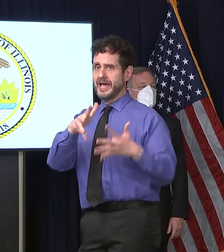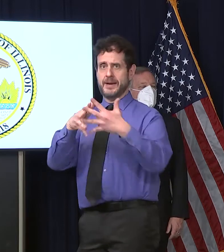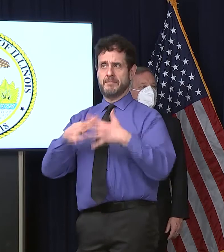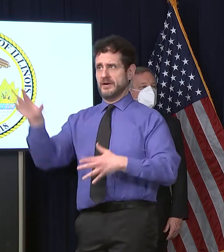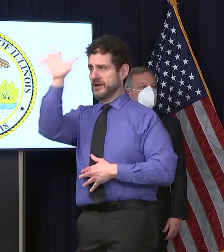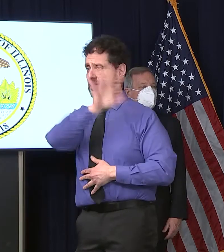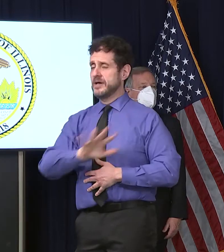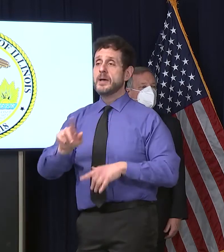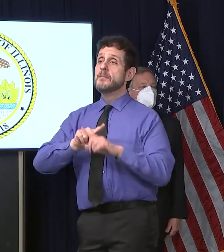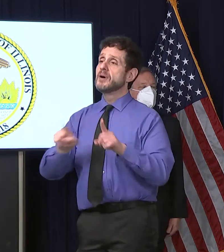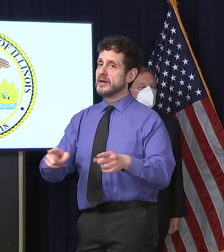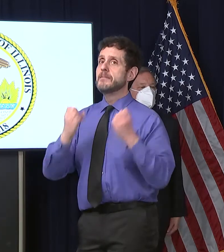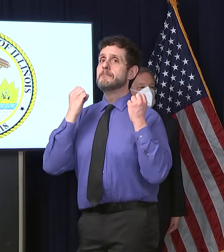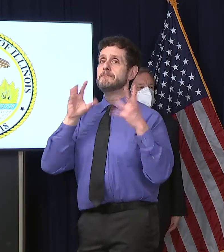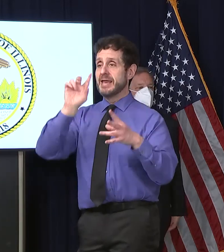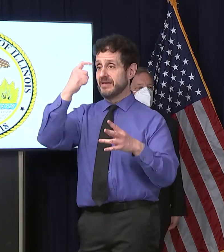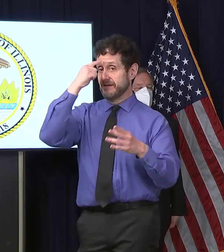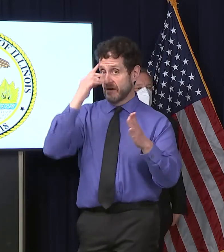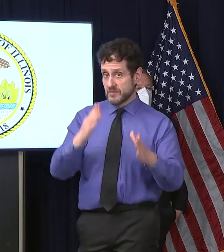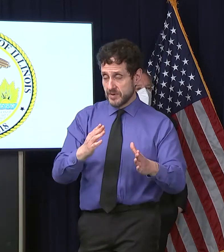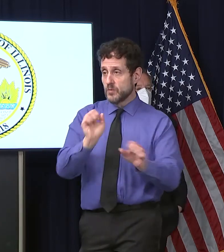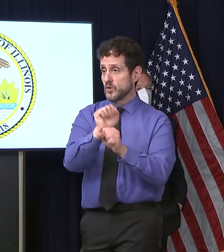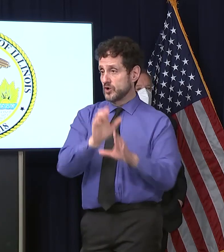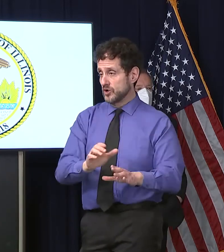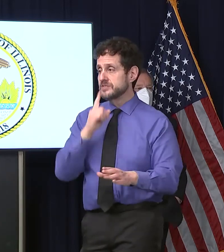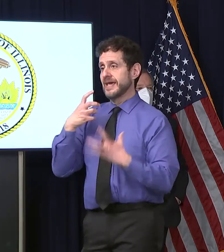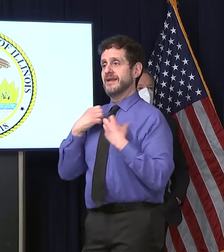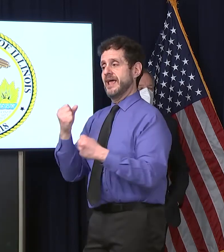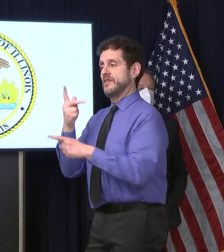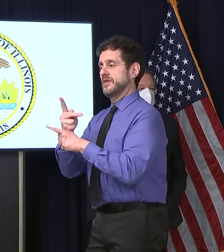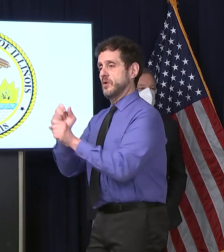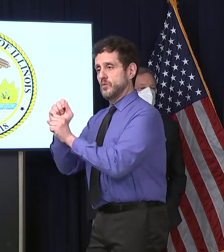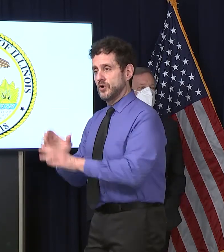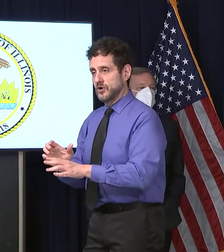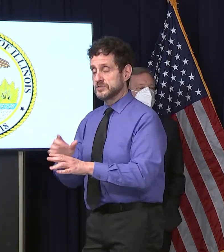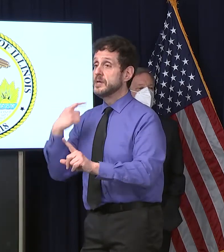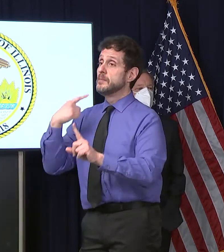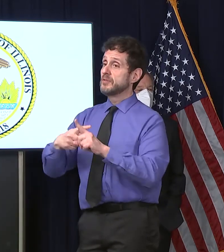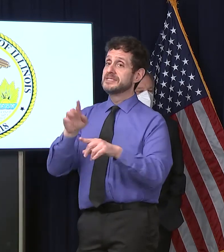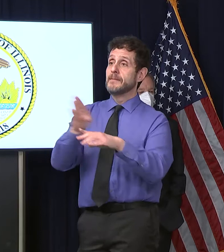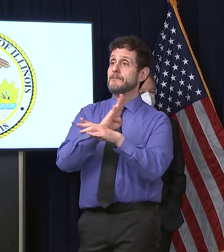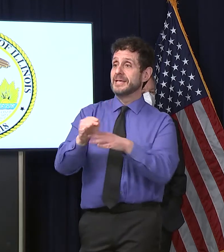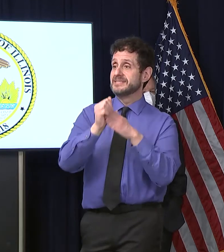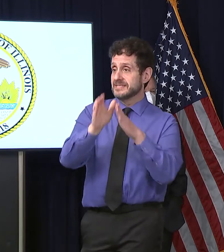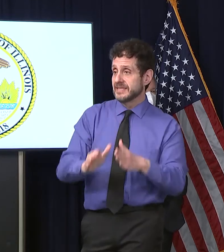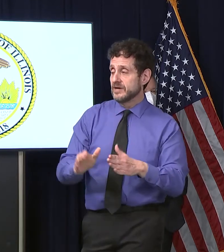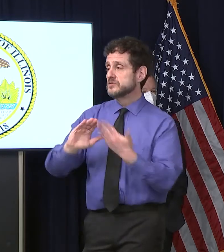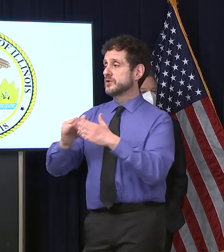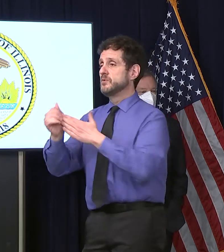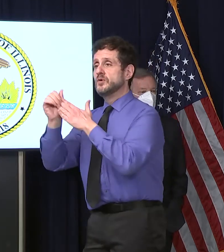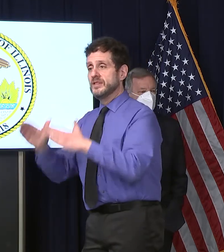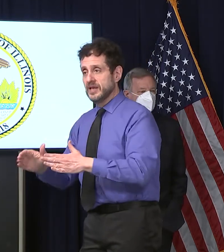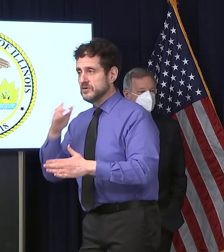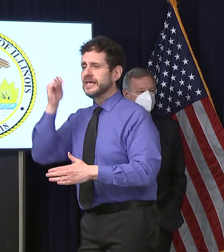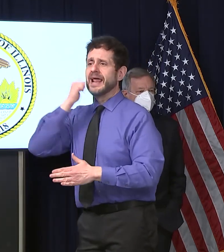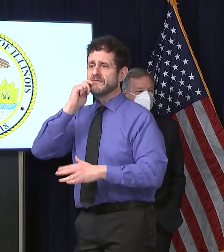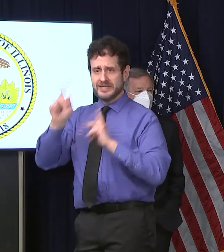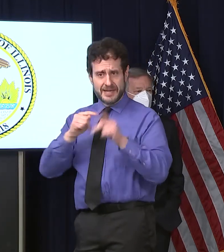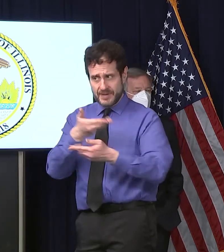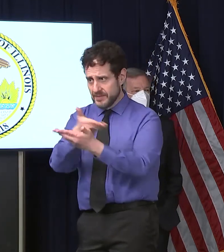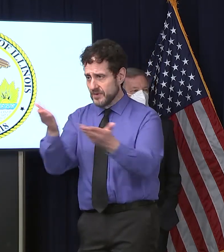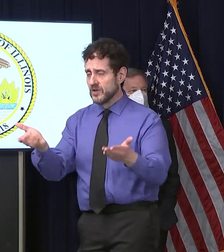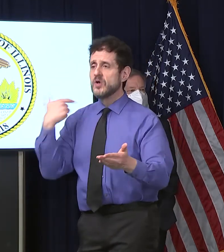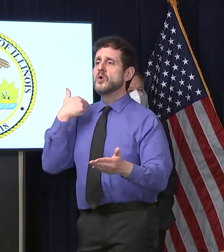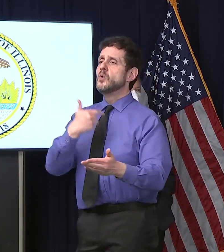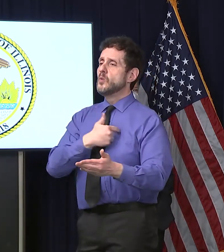work of countless government and healthcare workers, along with business, community leaders, and everyday residents, we have